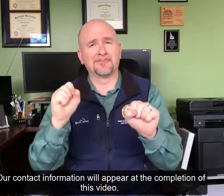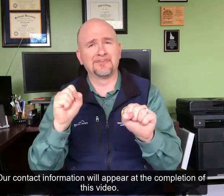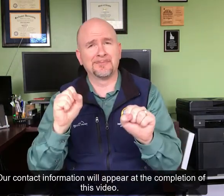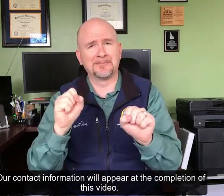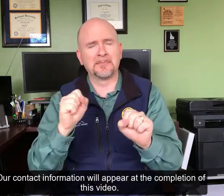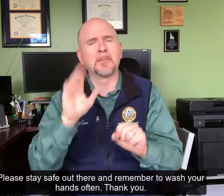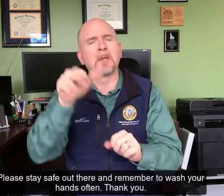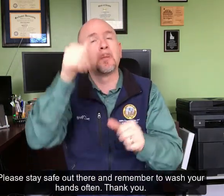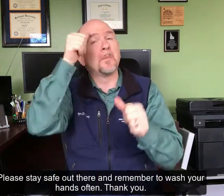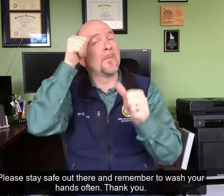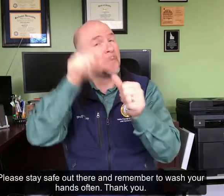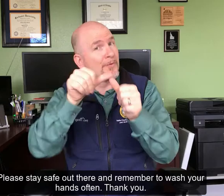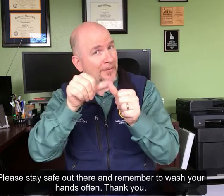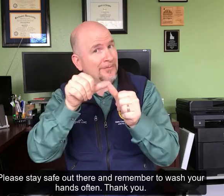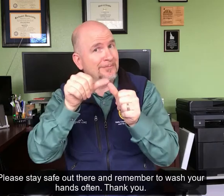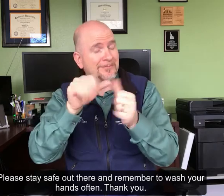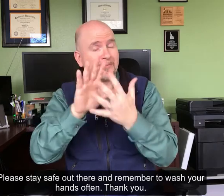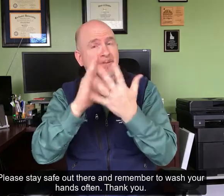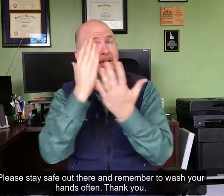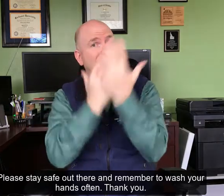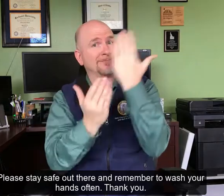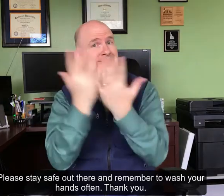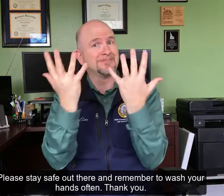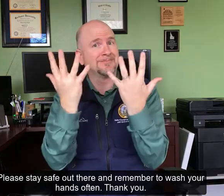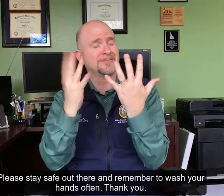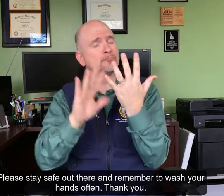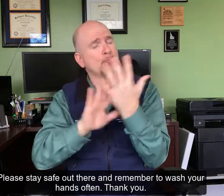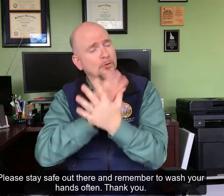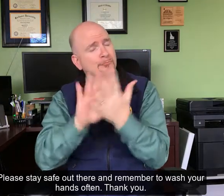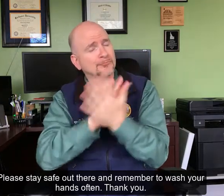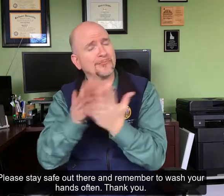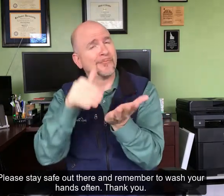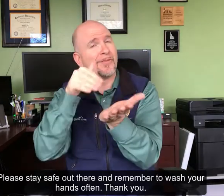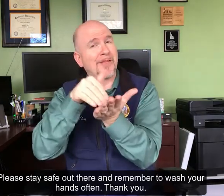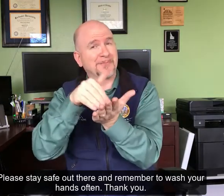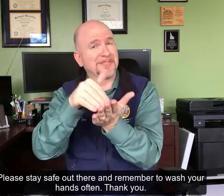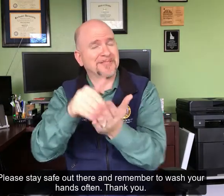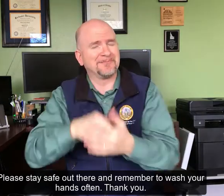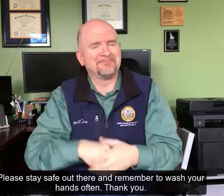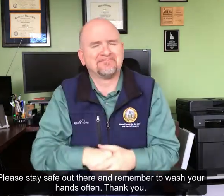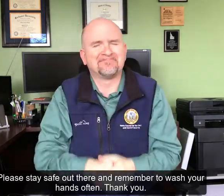Please stay safe out there, and remember to wash your hands often. Thank you.